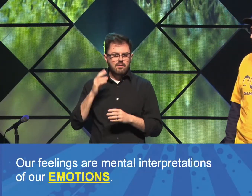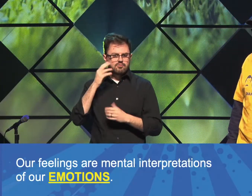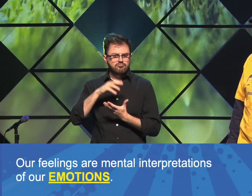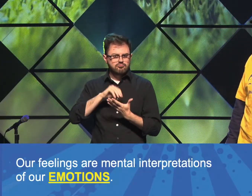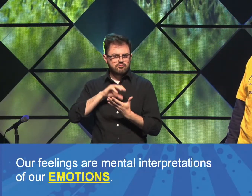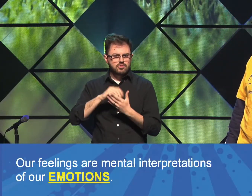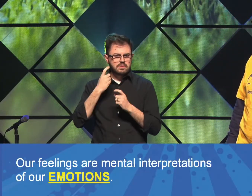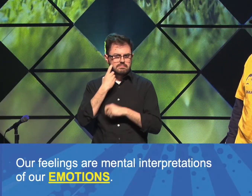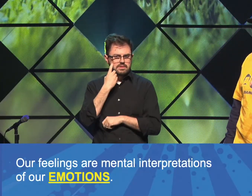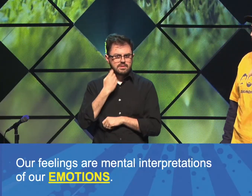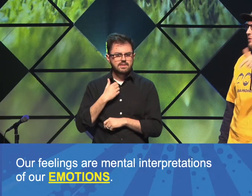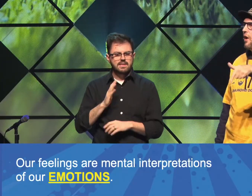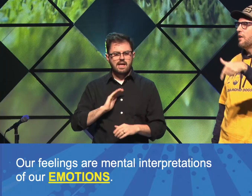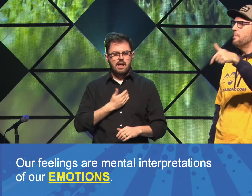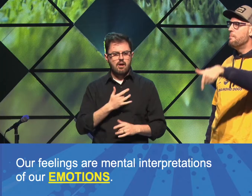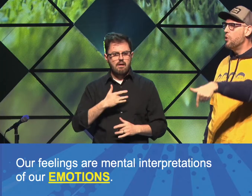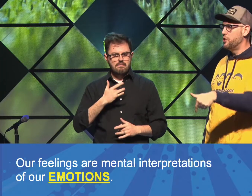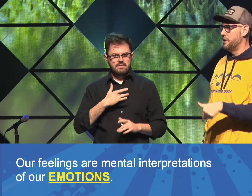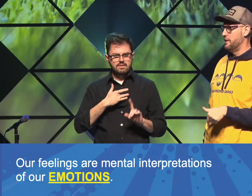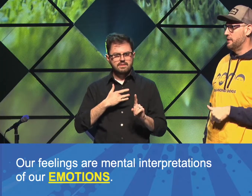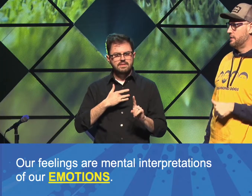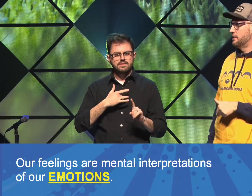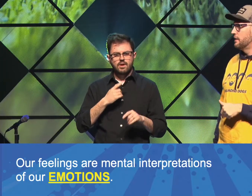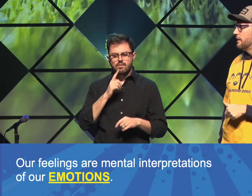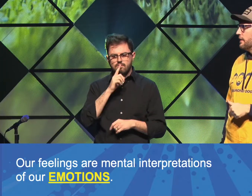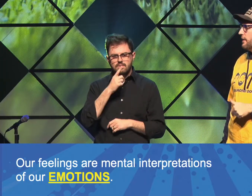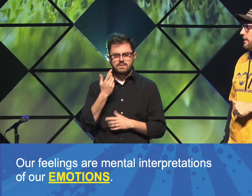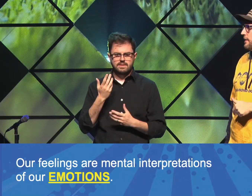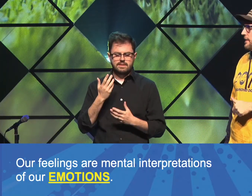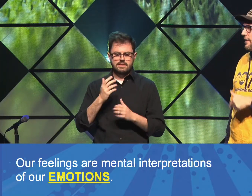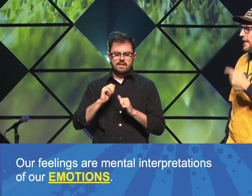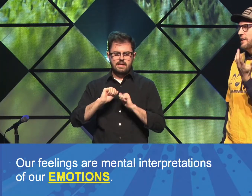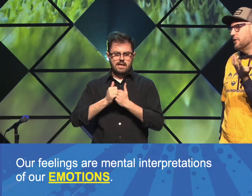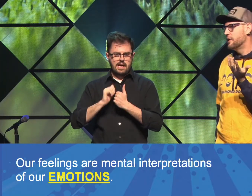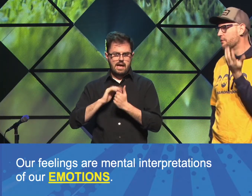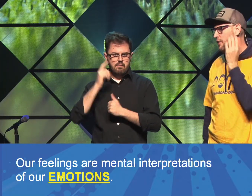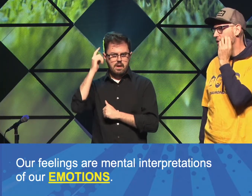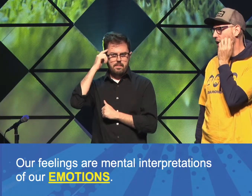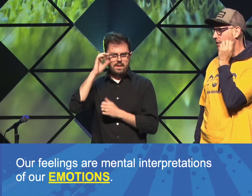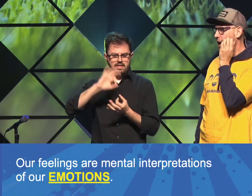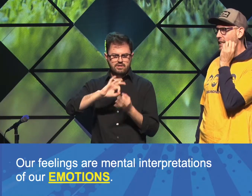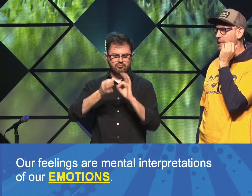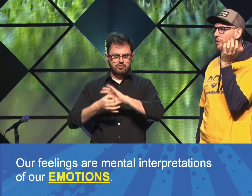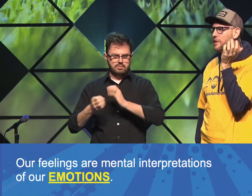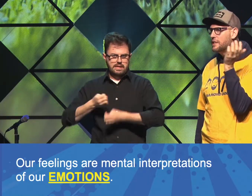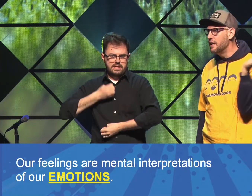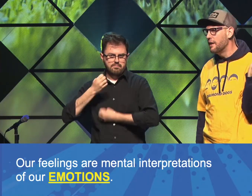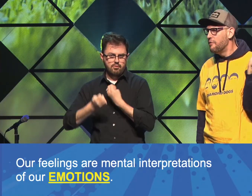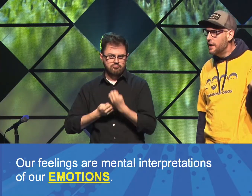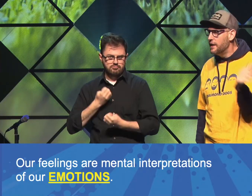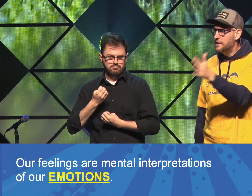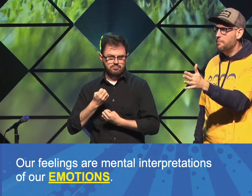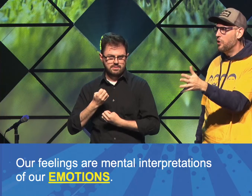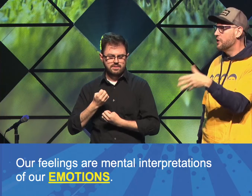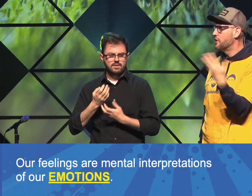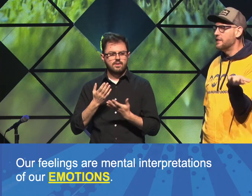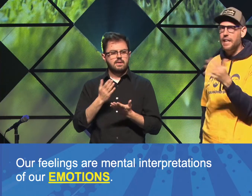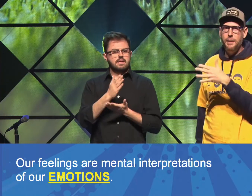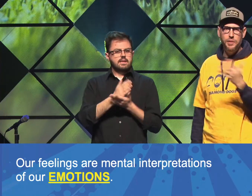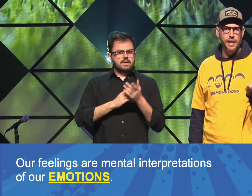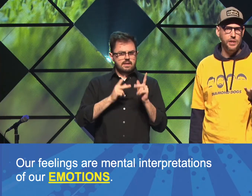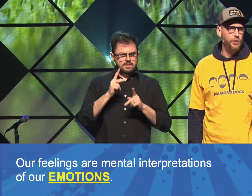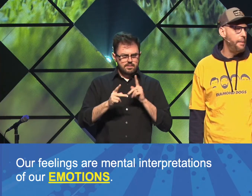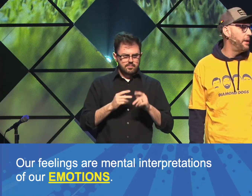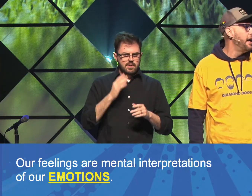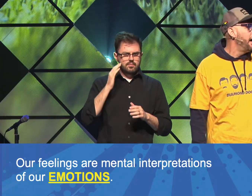mental interpretations of our emotions. Now, that's a little confusing, right? Because some of us think feelings and emotions are the